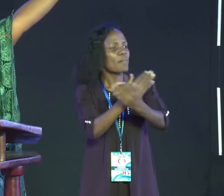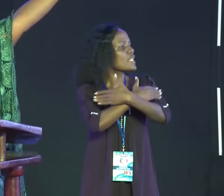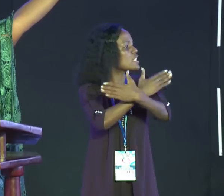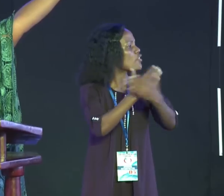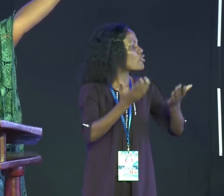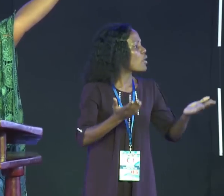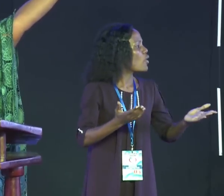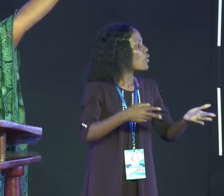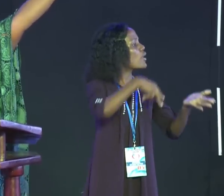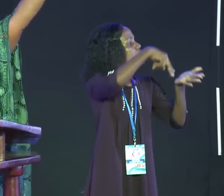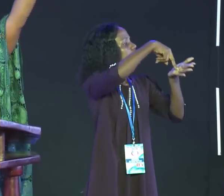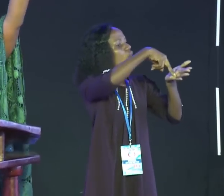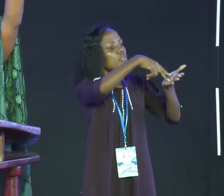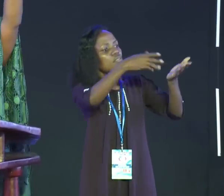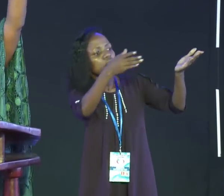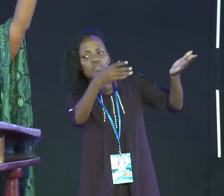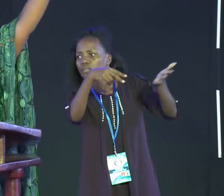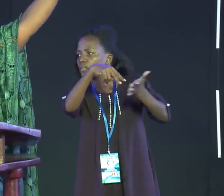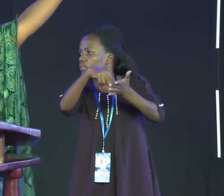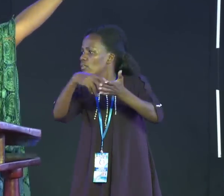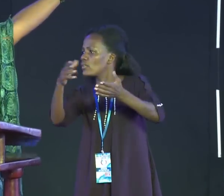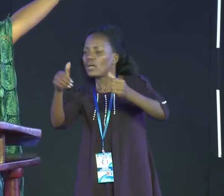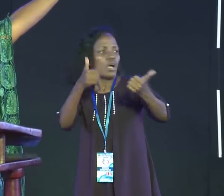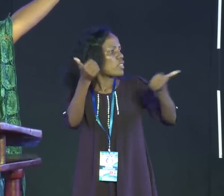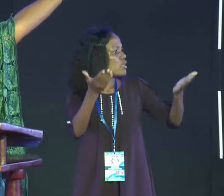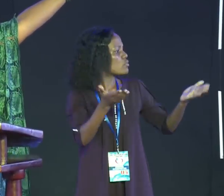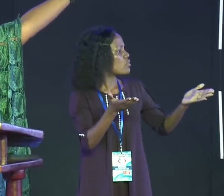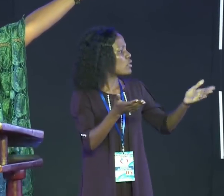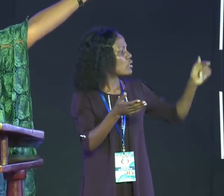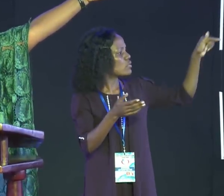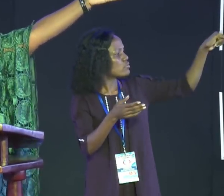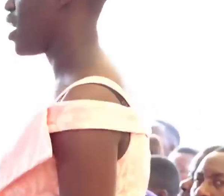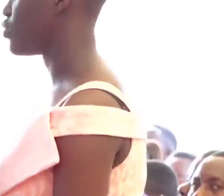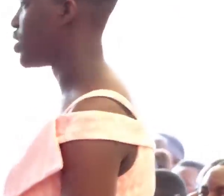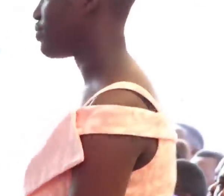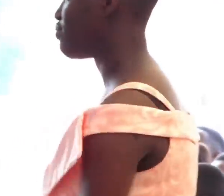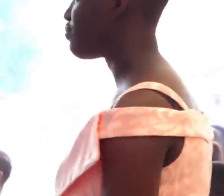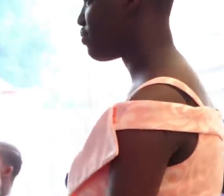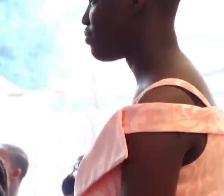tuula. It will be me to tell you to sit. Abalala baliwo. Where are the others?